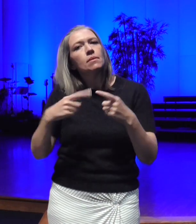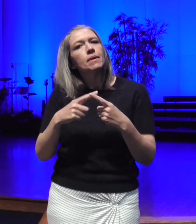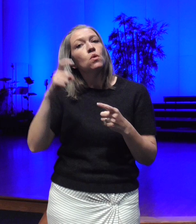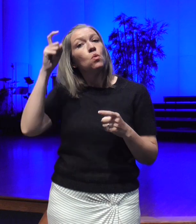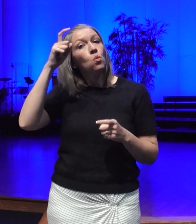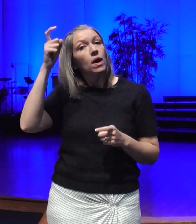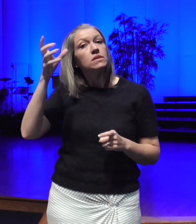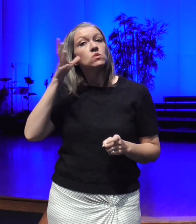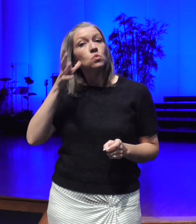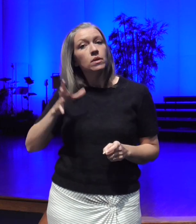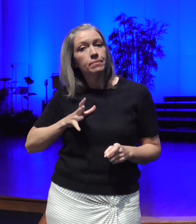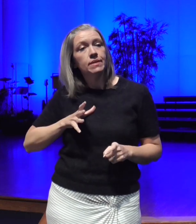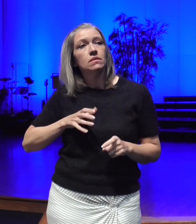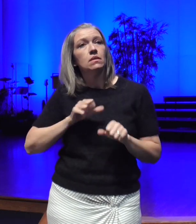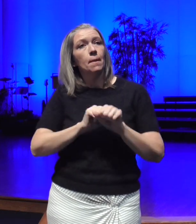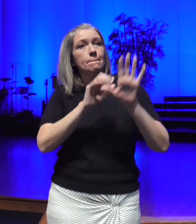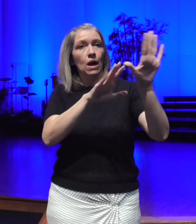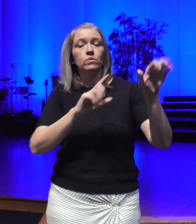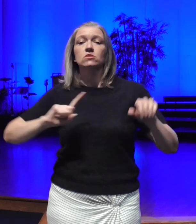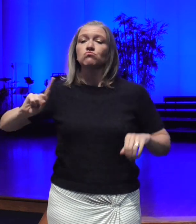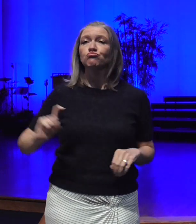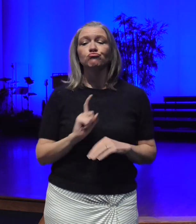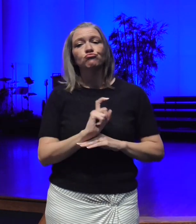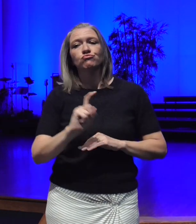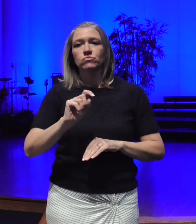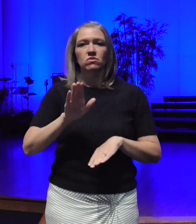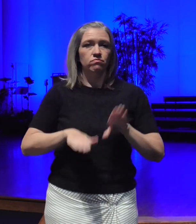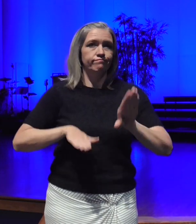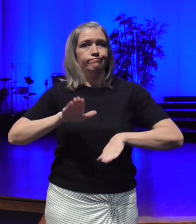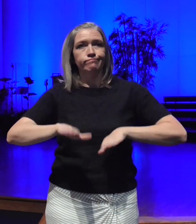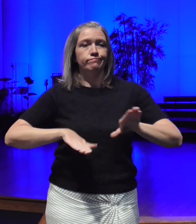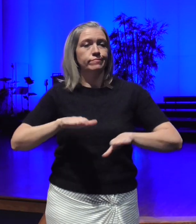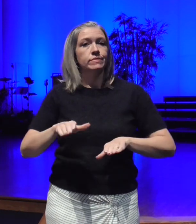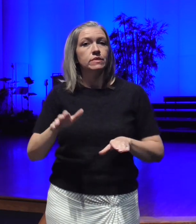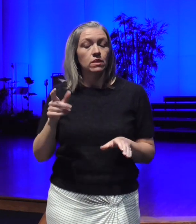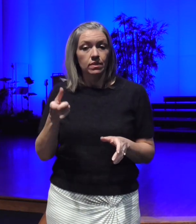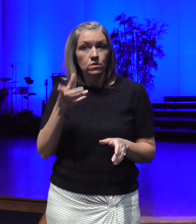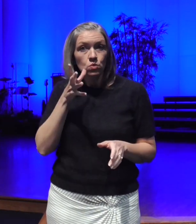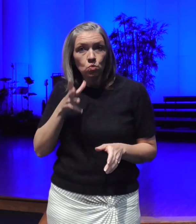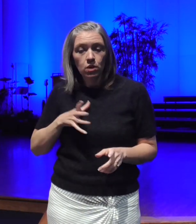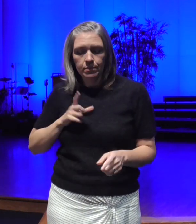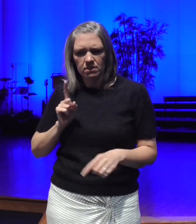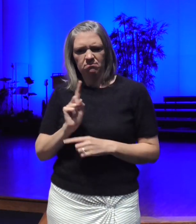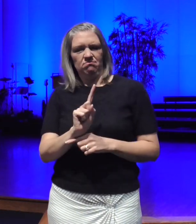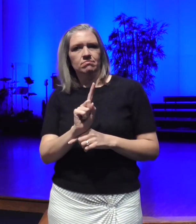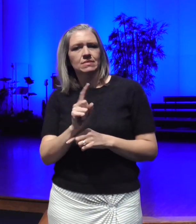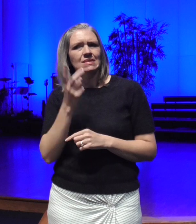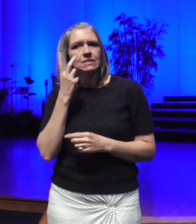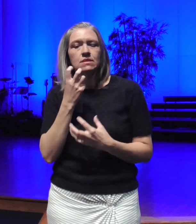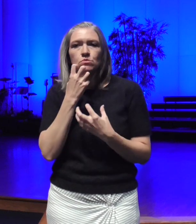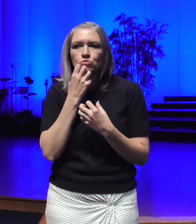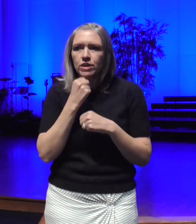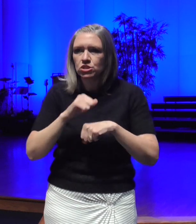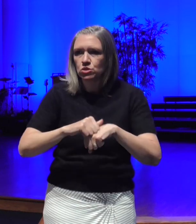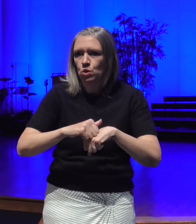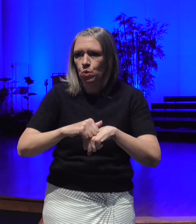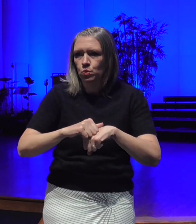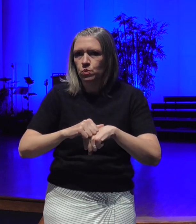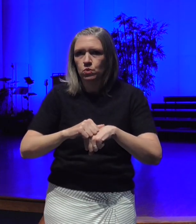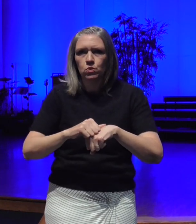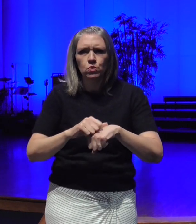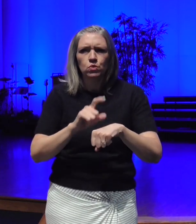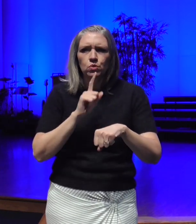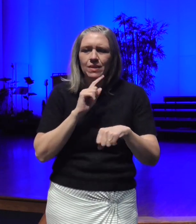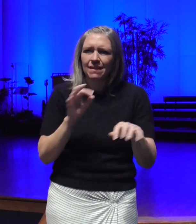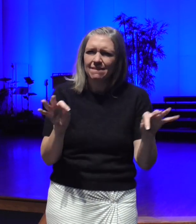who's wandering through the mountains on foot, and she comes across a precious stone that is